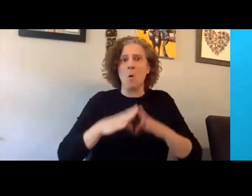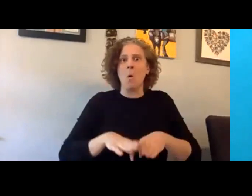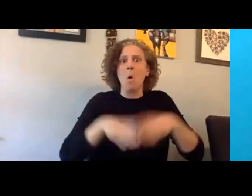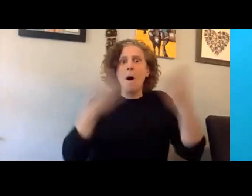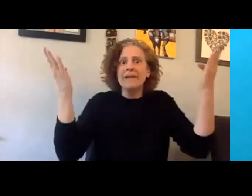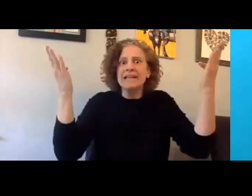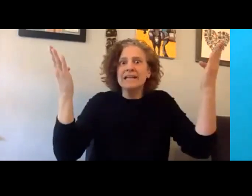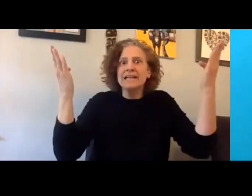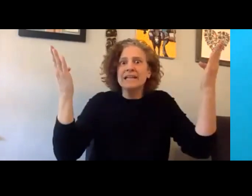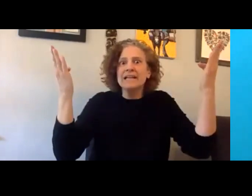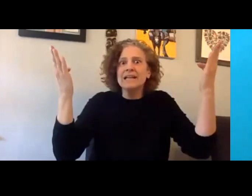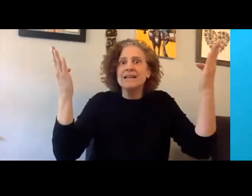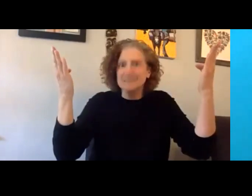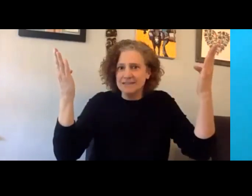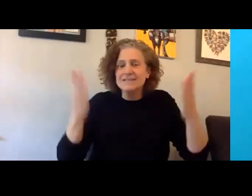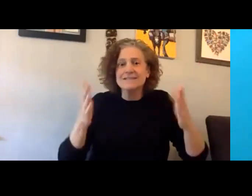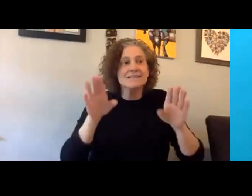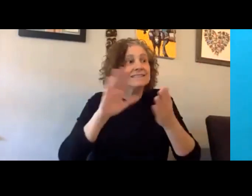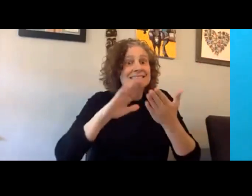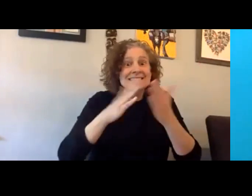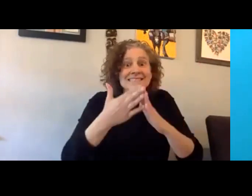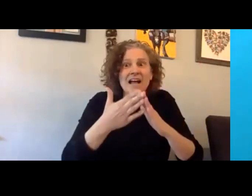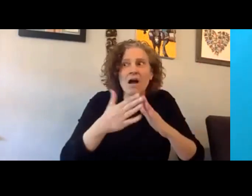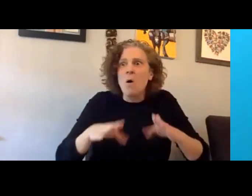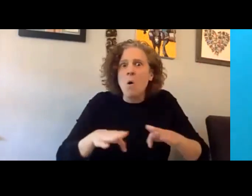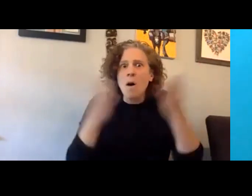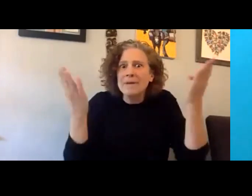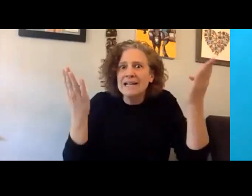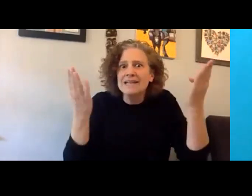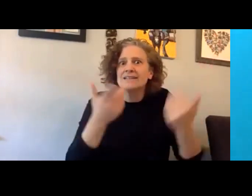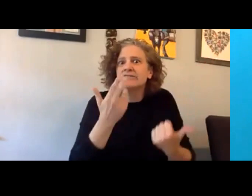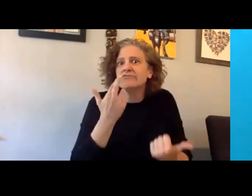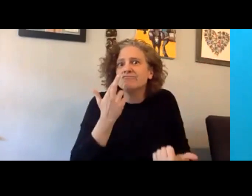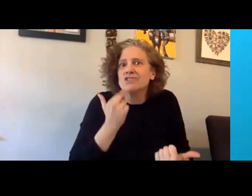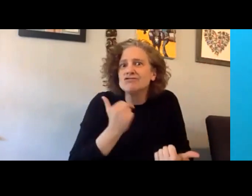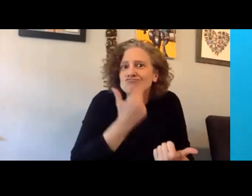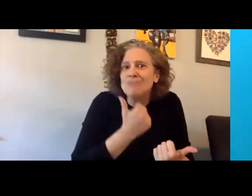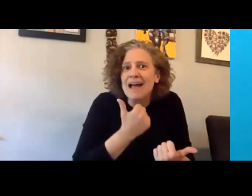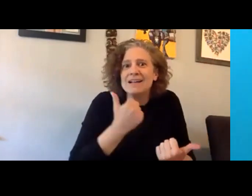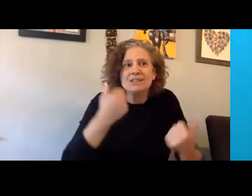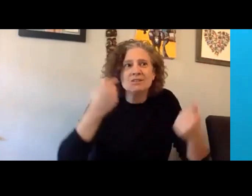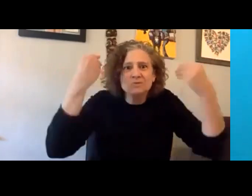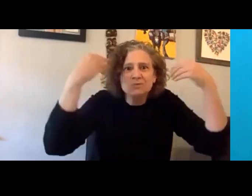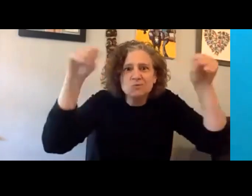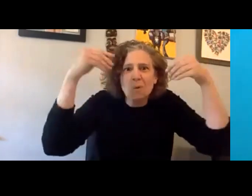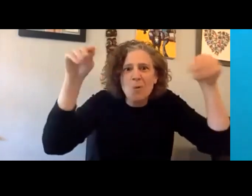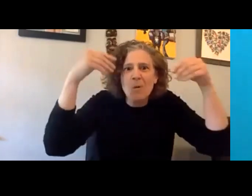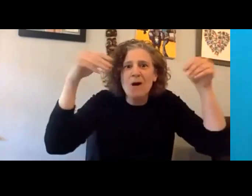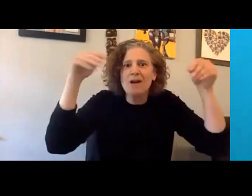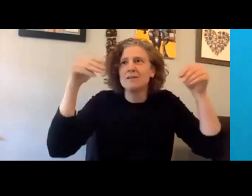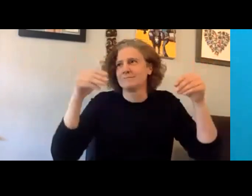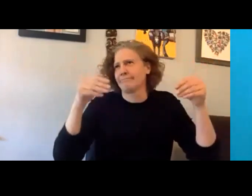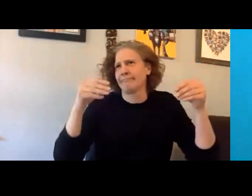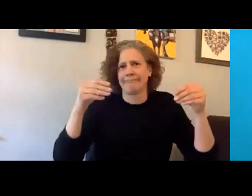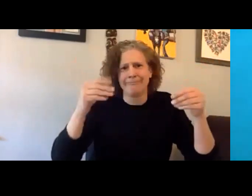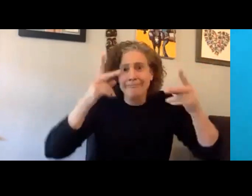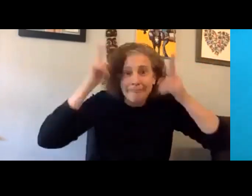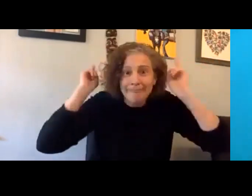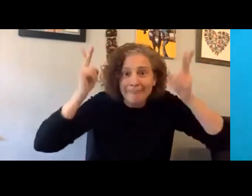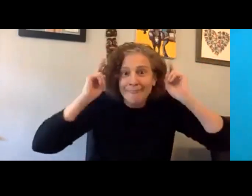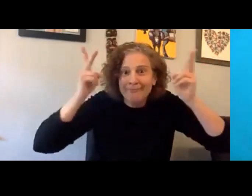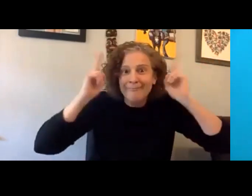Now, let's see. The city, if the city is open, that looks like this. City open. The restaurants, stores,